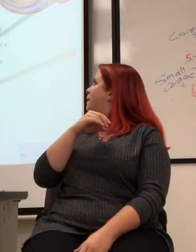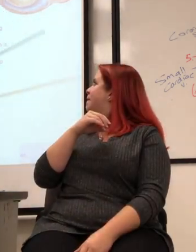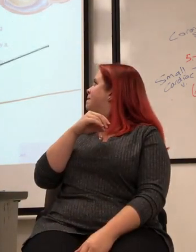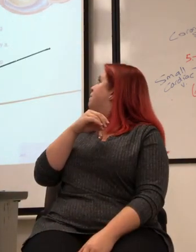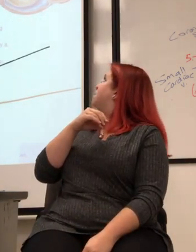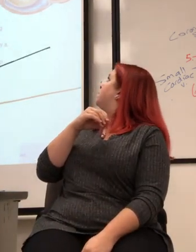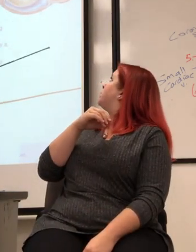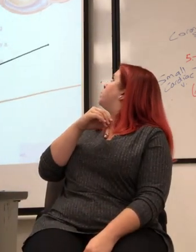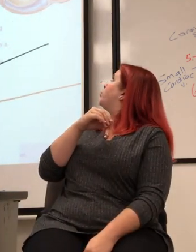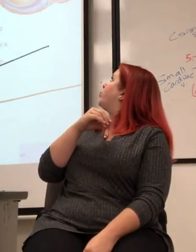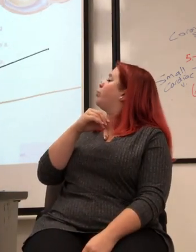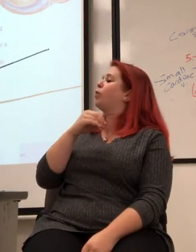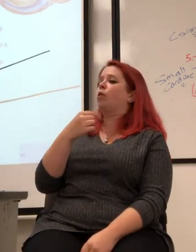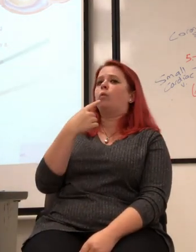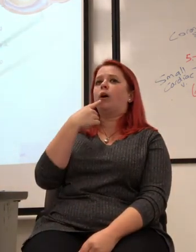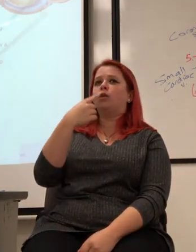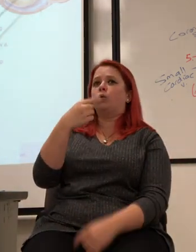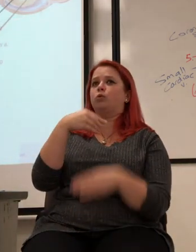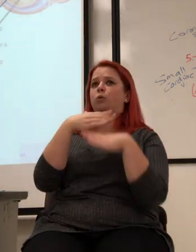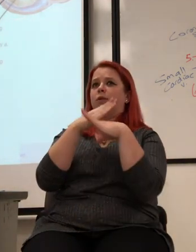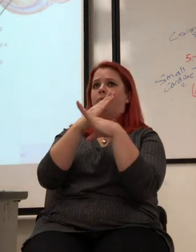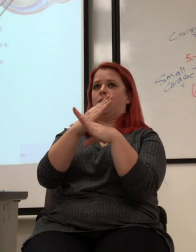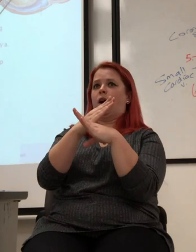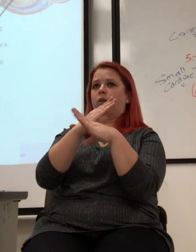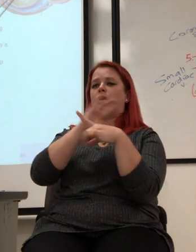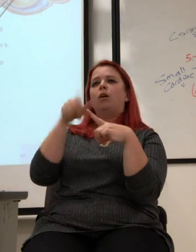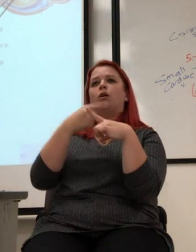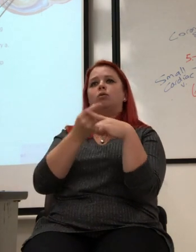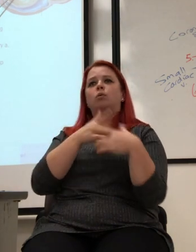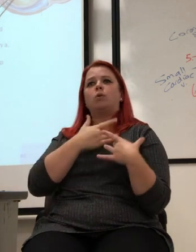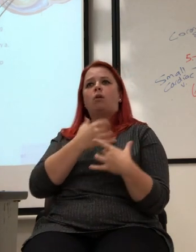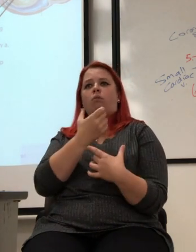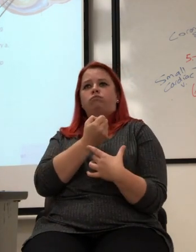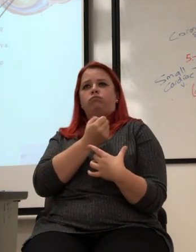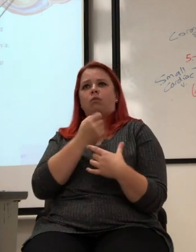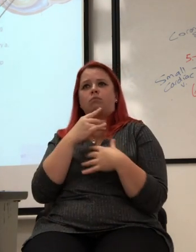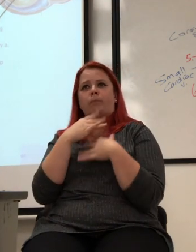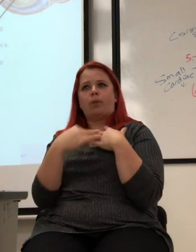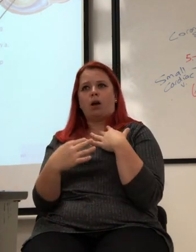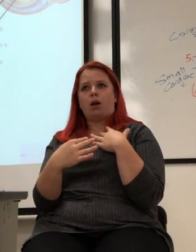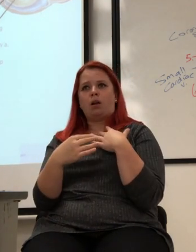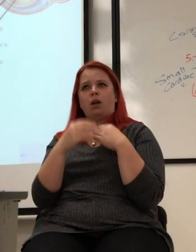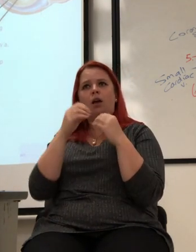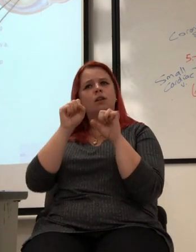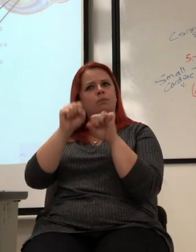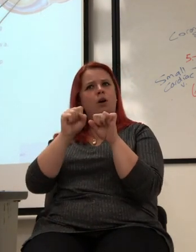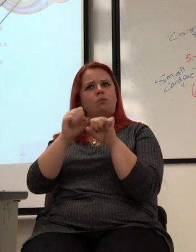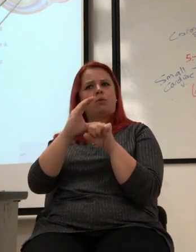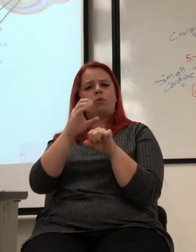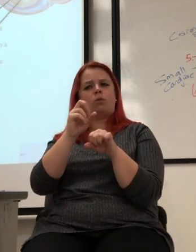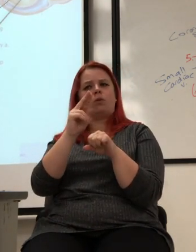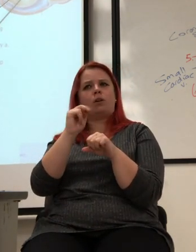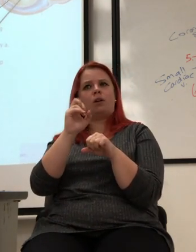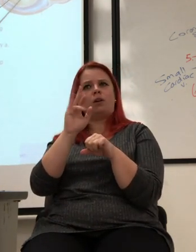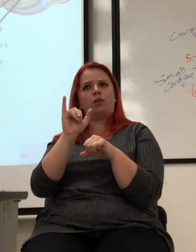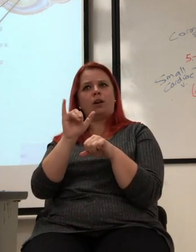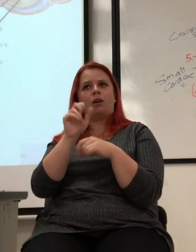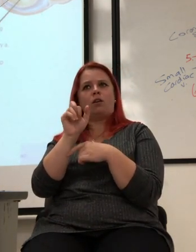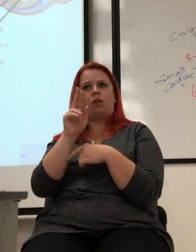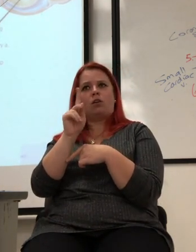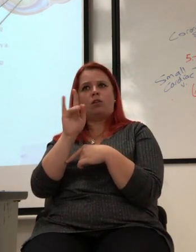Okay, so I just told you the opening is blocked. When the heart pumps blood, can the coronary artery receive